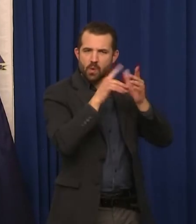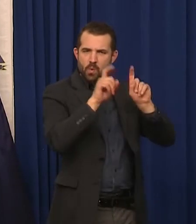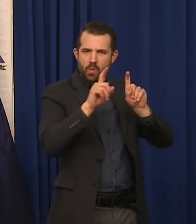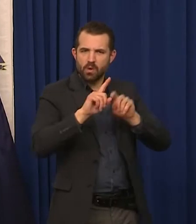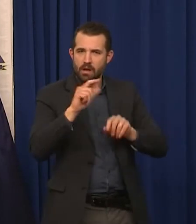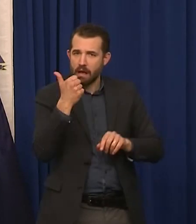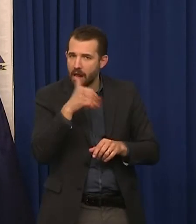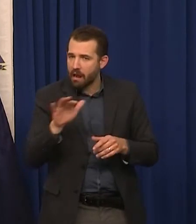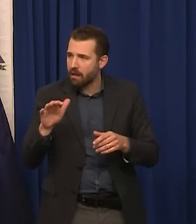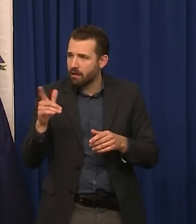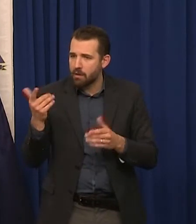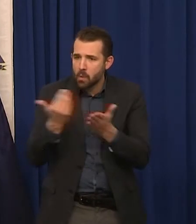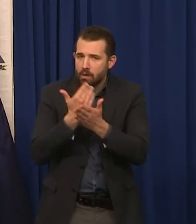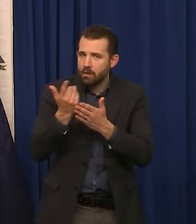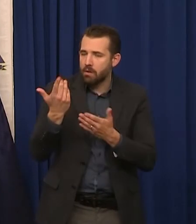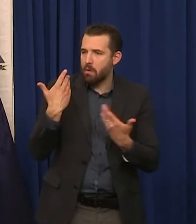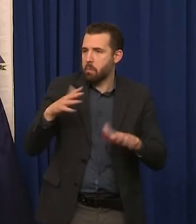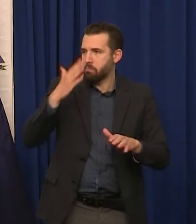now available?